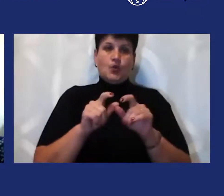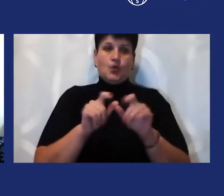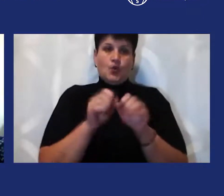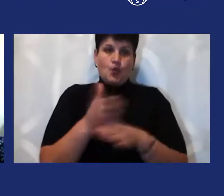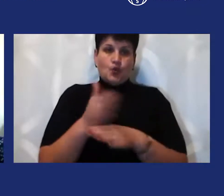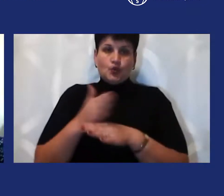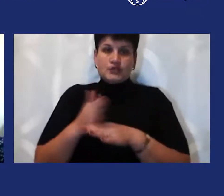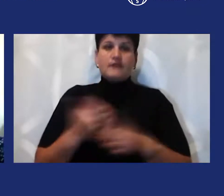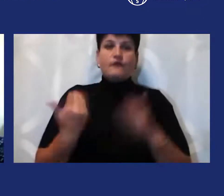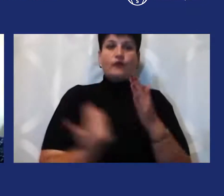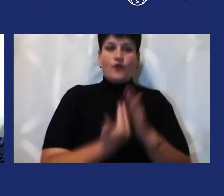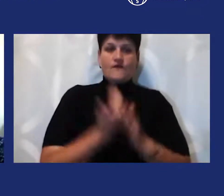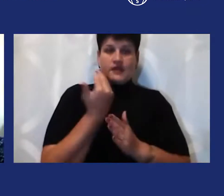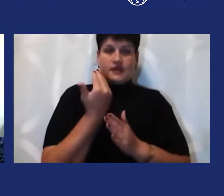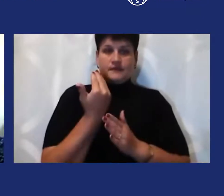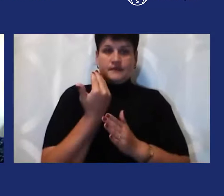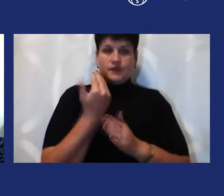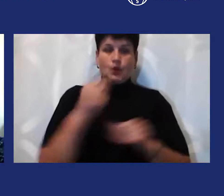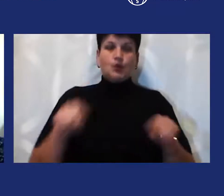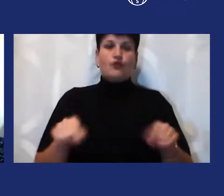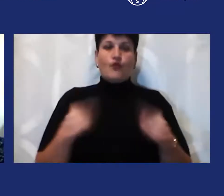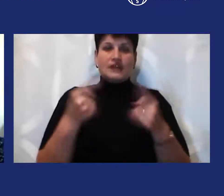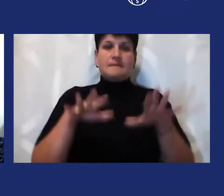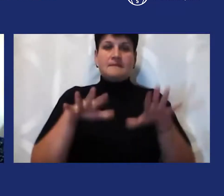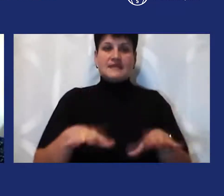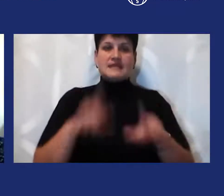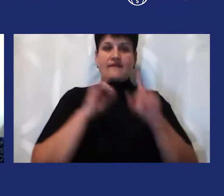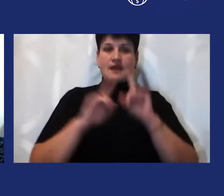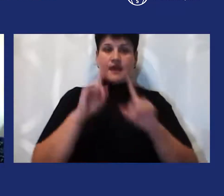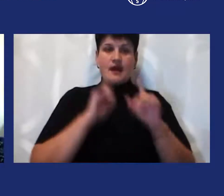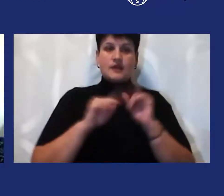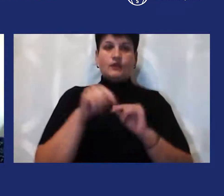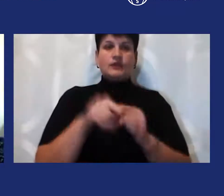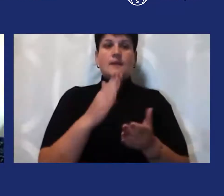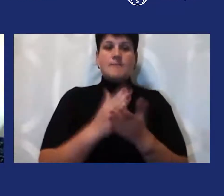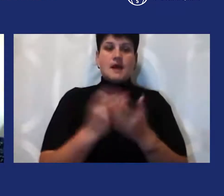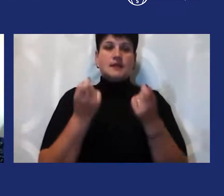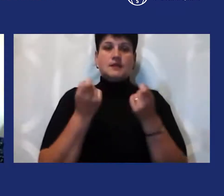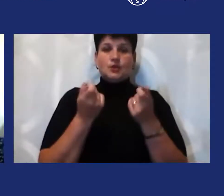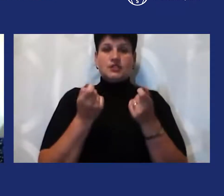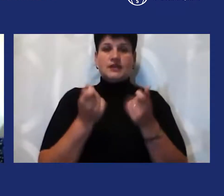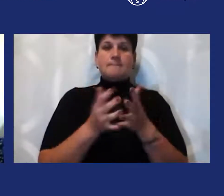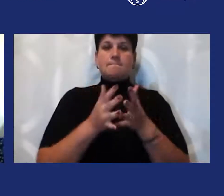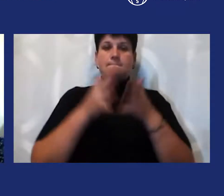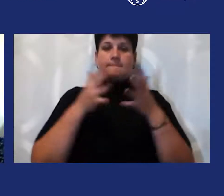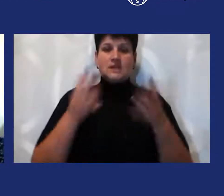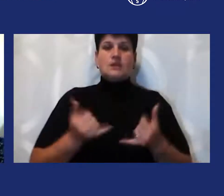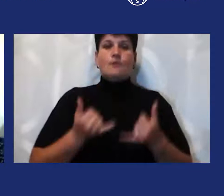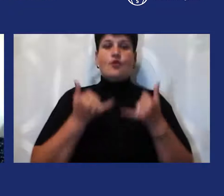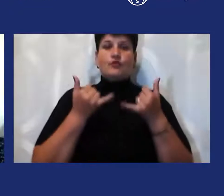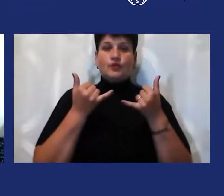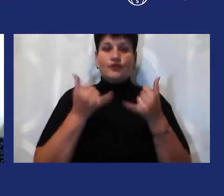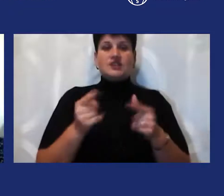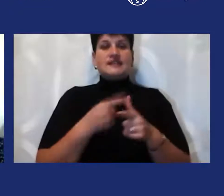for elections or not. In addition to it, we have a new administrative organization of our country, and the